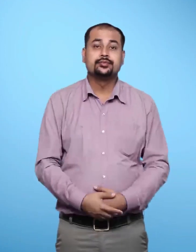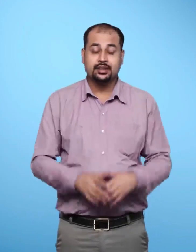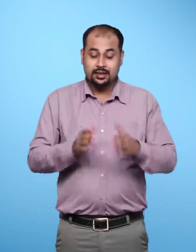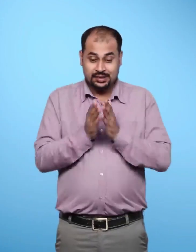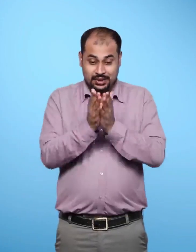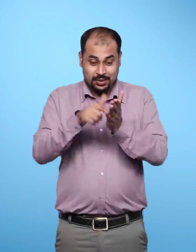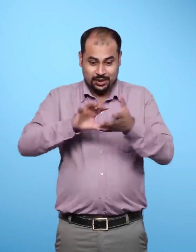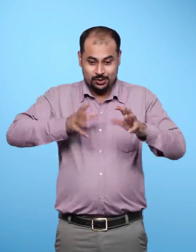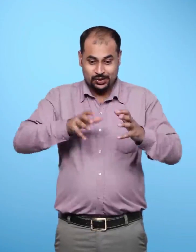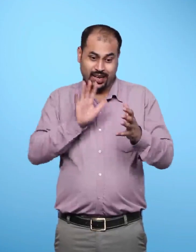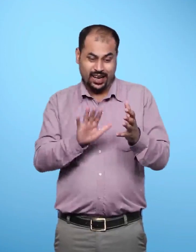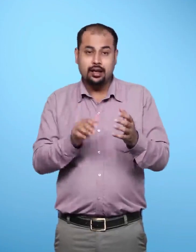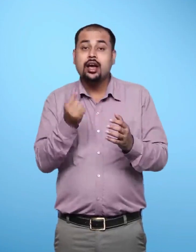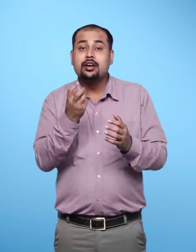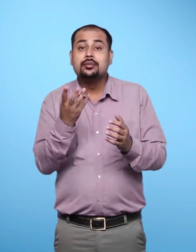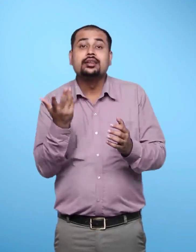What is the number of boats with a motor?